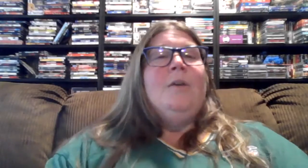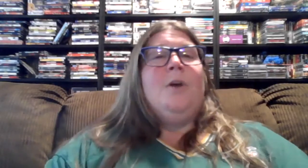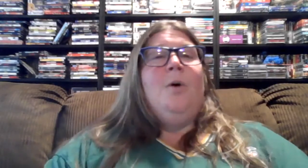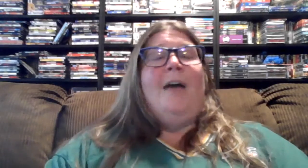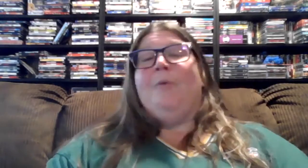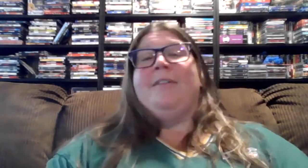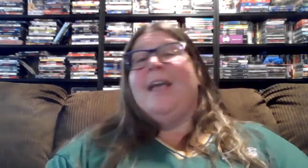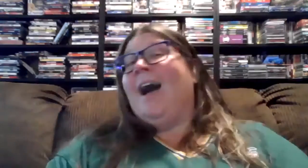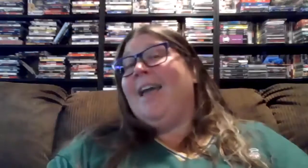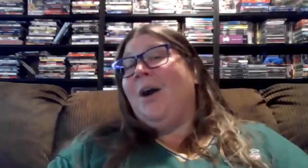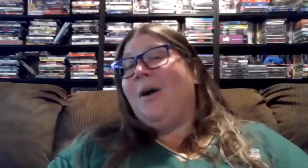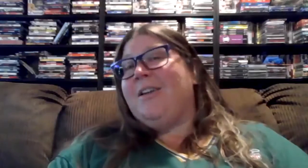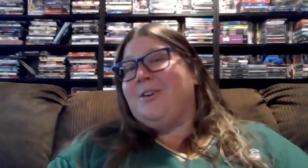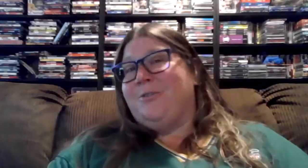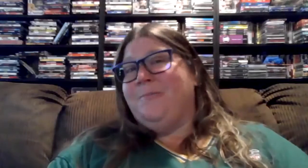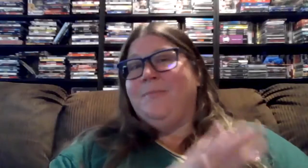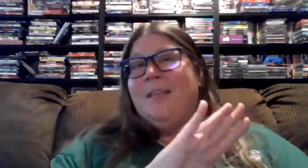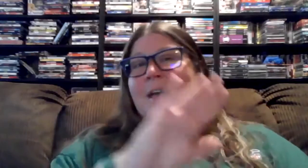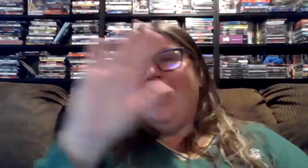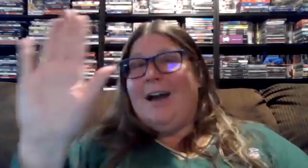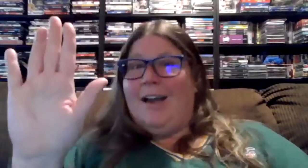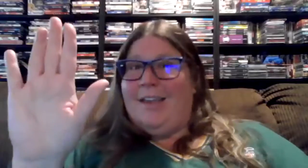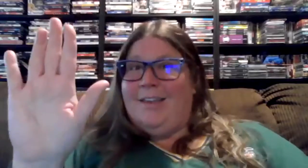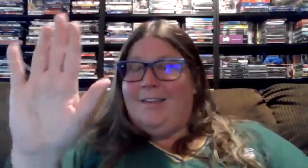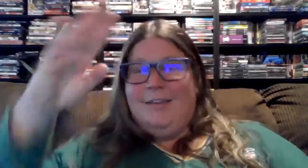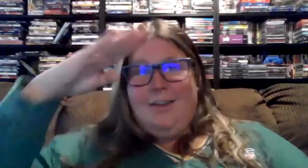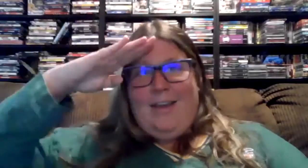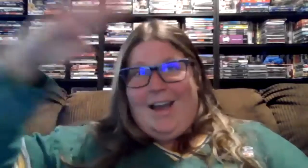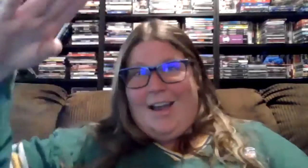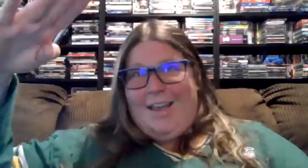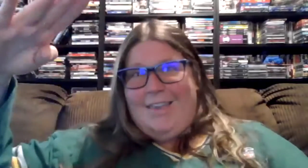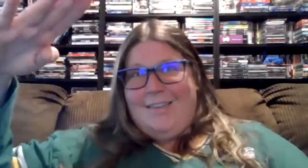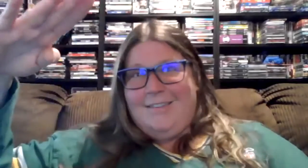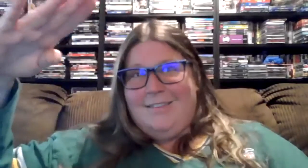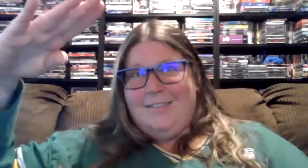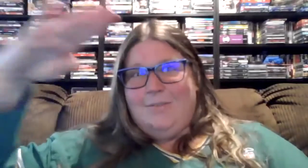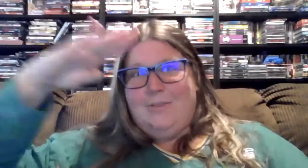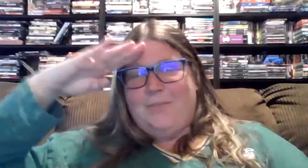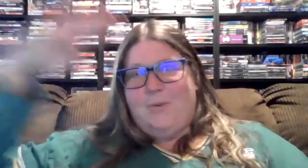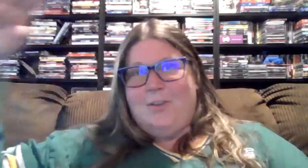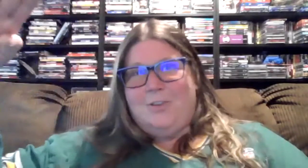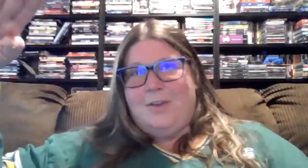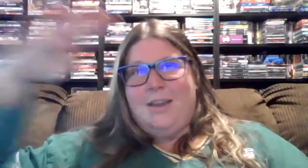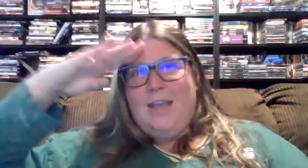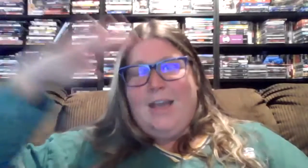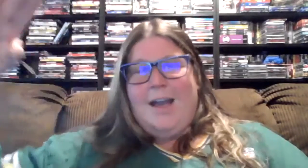so if I were to say, hi, how are you? Hi, hi, whichever way you do it.